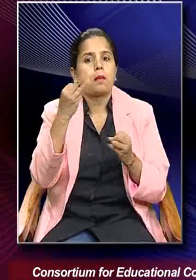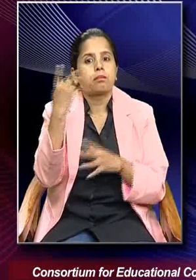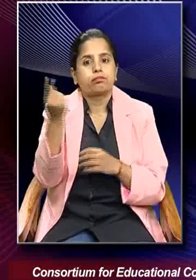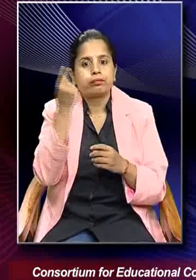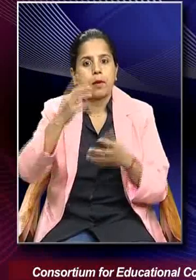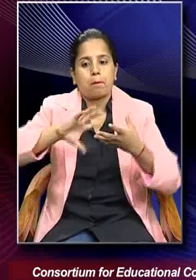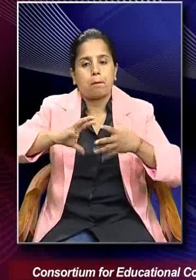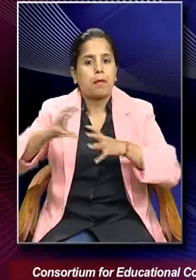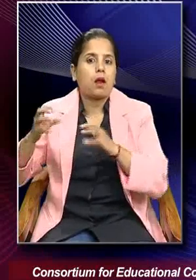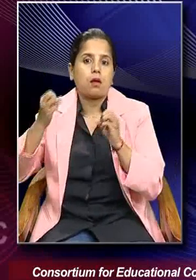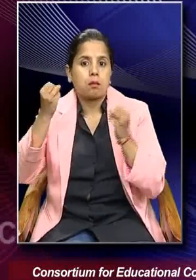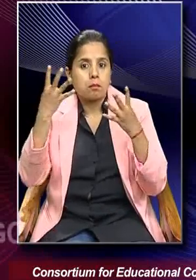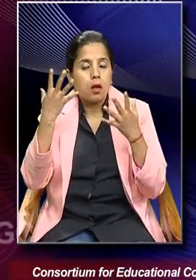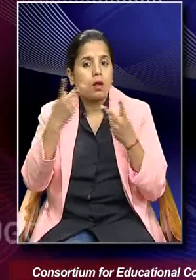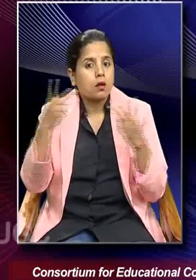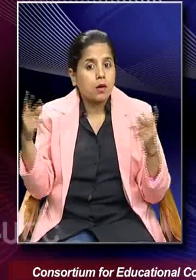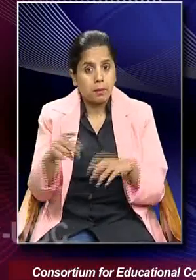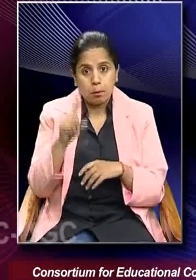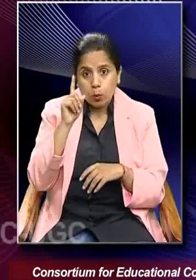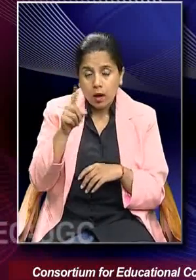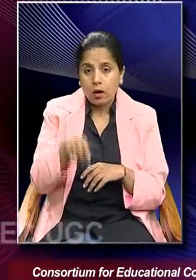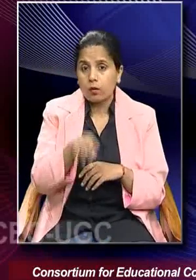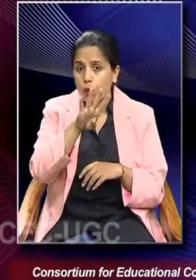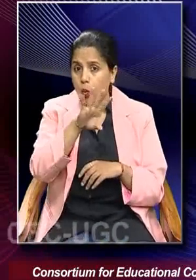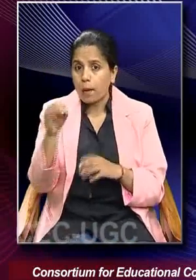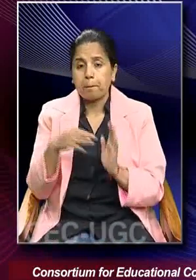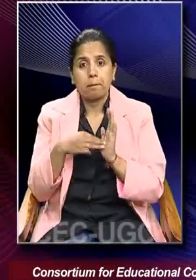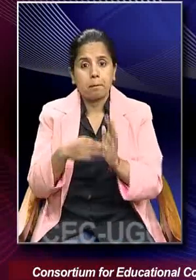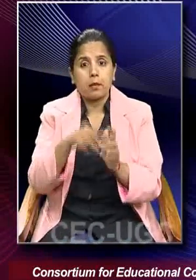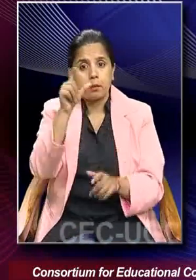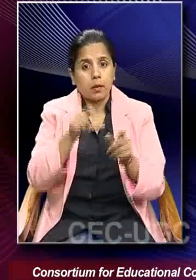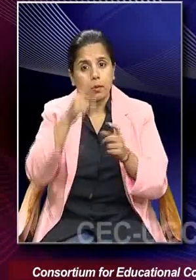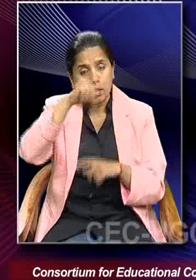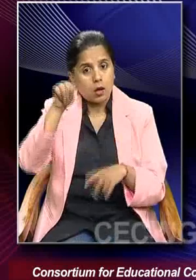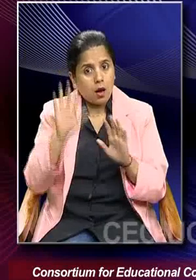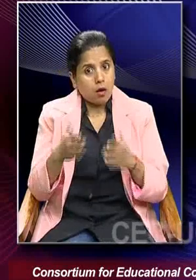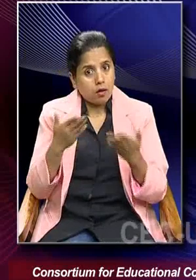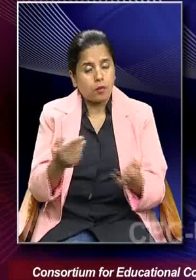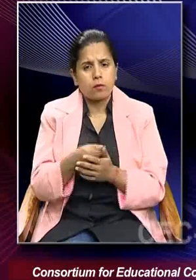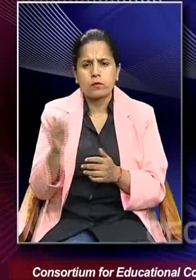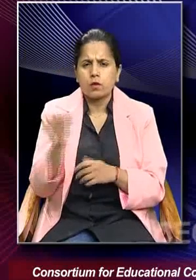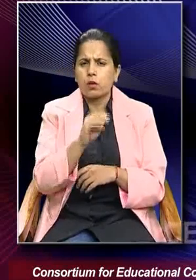generation, but it has 400 million population in India, that is around